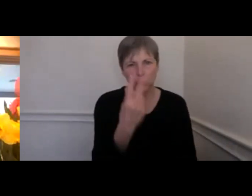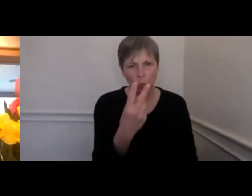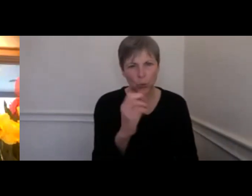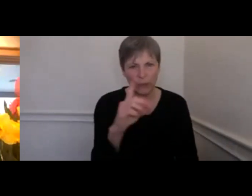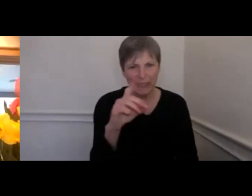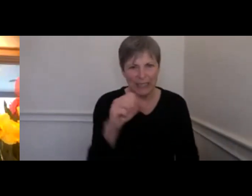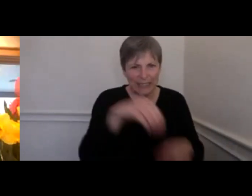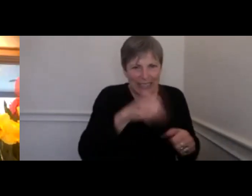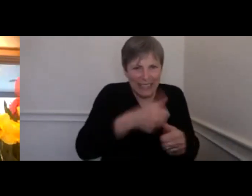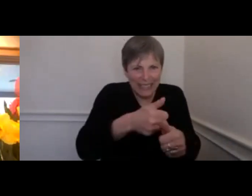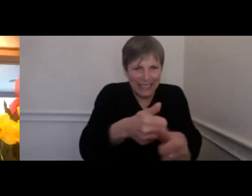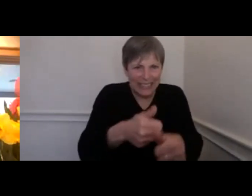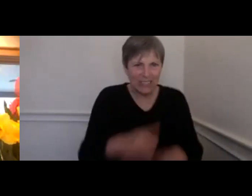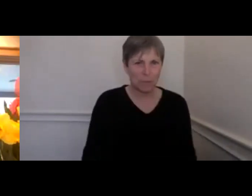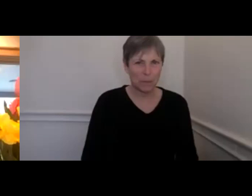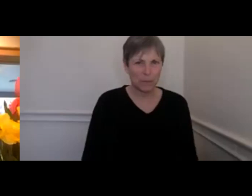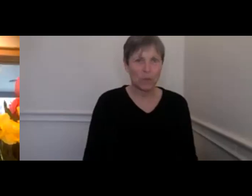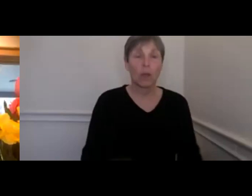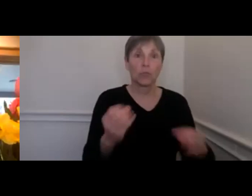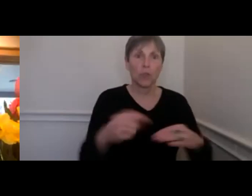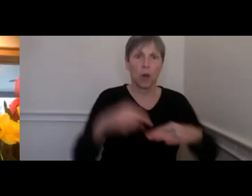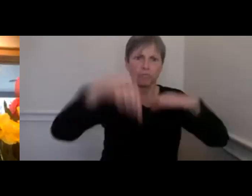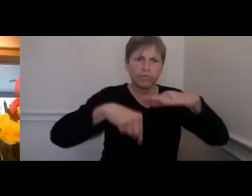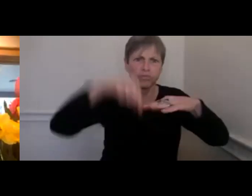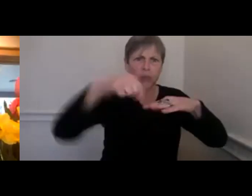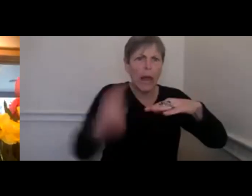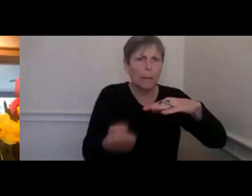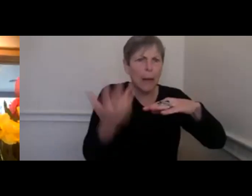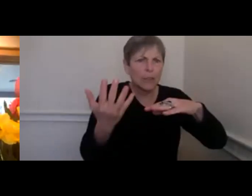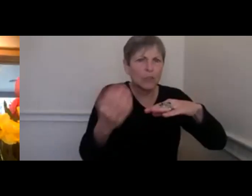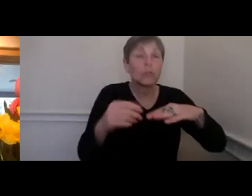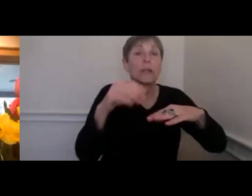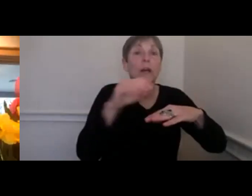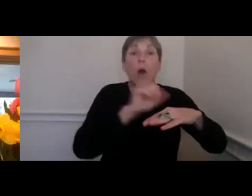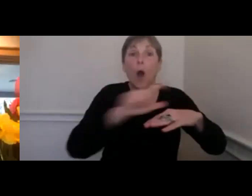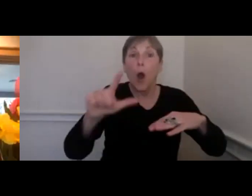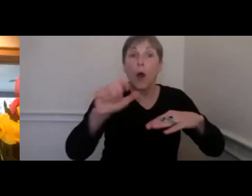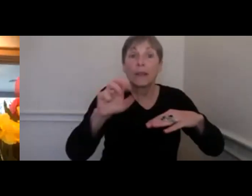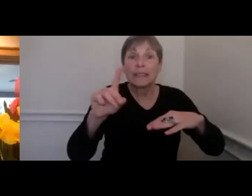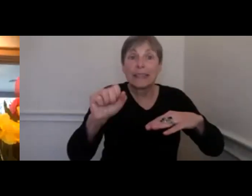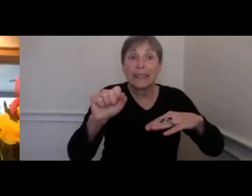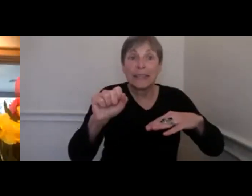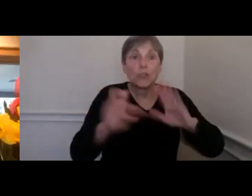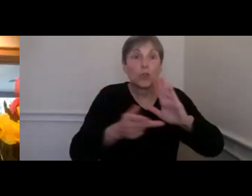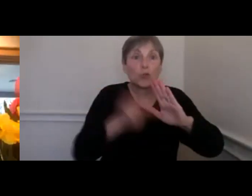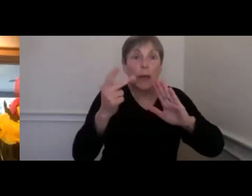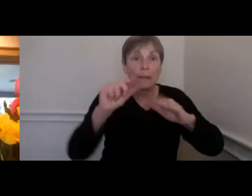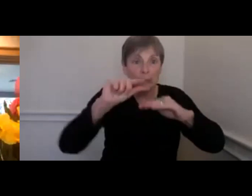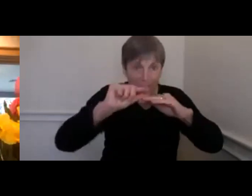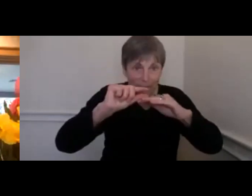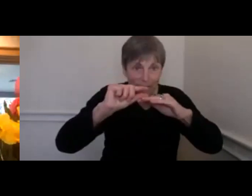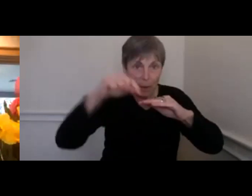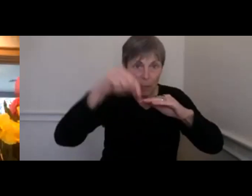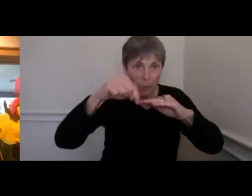keys to keep in mind. How deep do you sow them? You only sow seeds twice their depth. There are a few exceptions, a few flowers